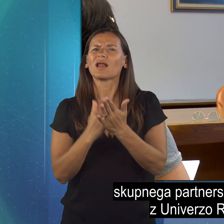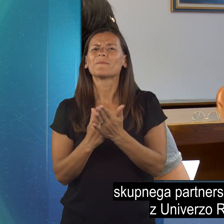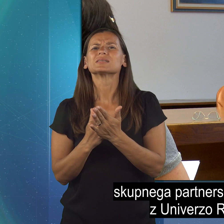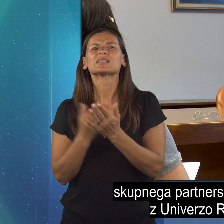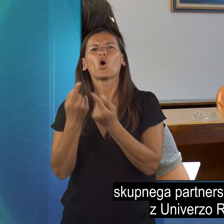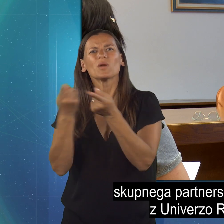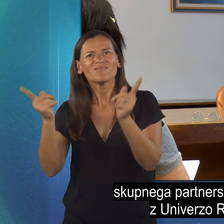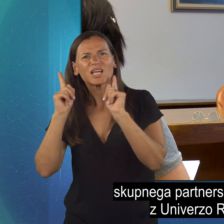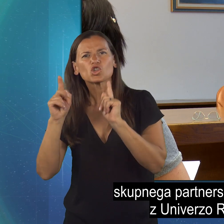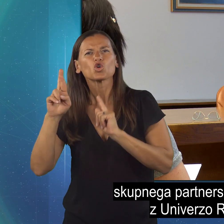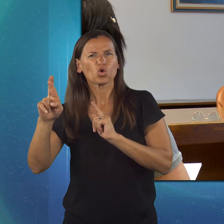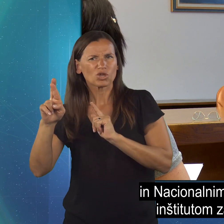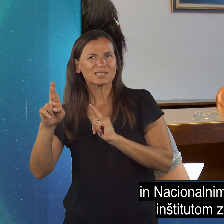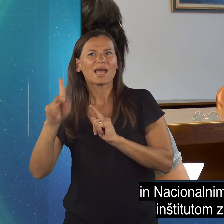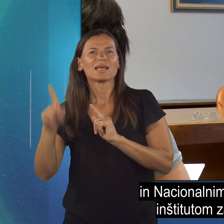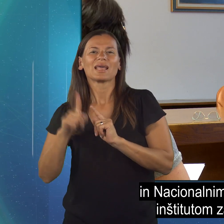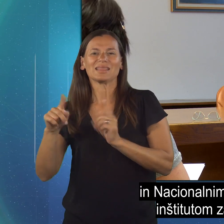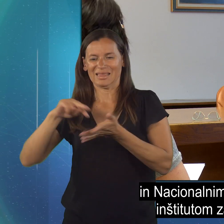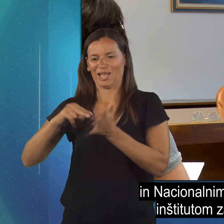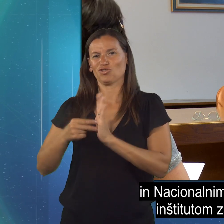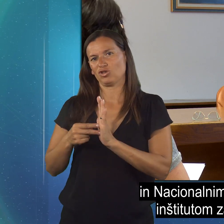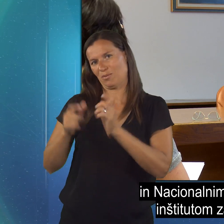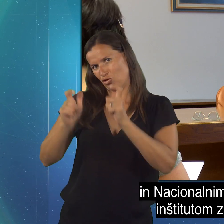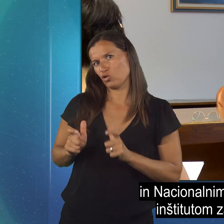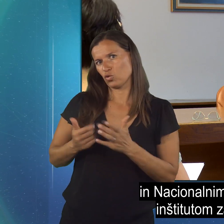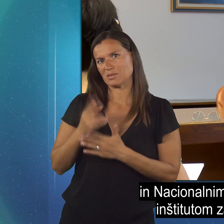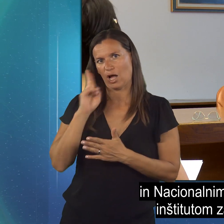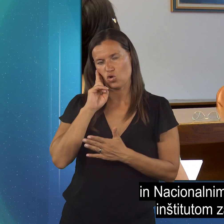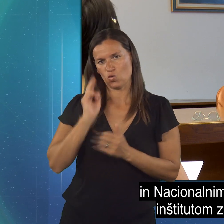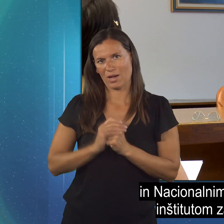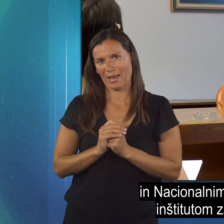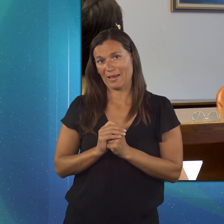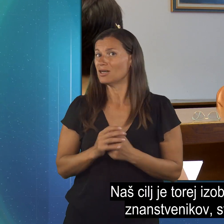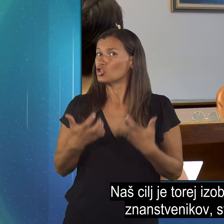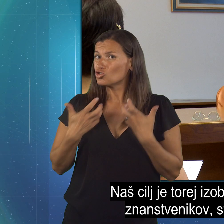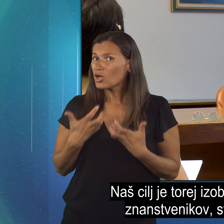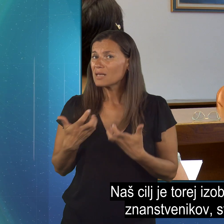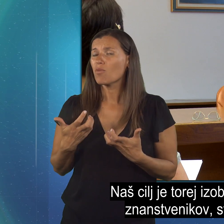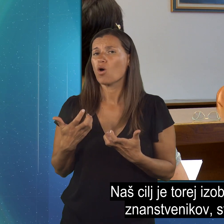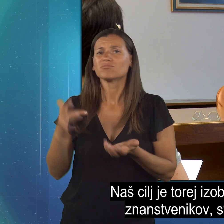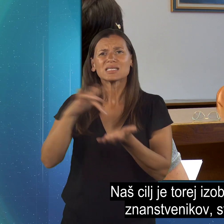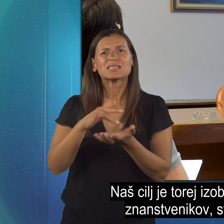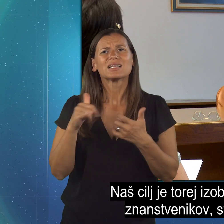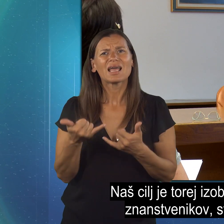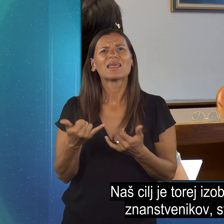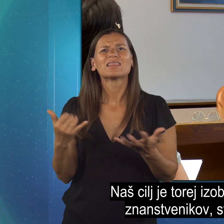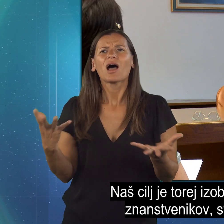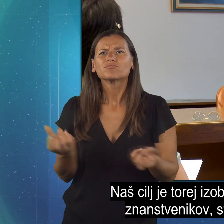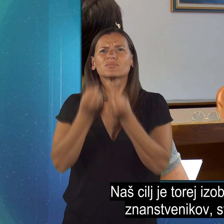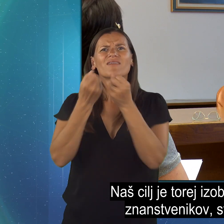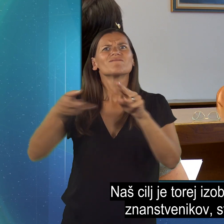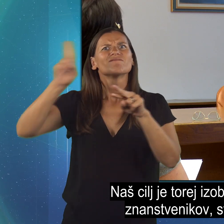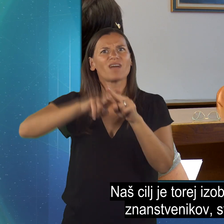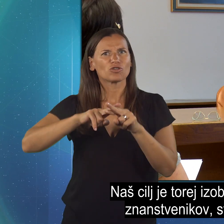with the University of Rochester and the National Technical Institute for the Deaf. So our goal is to create